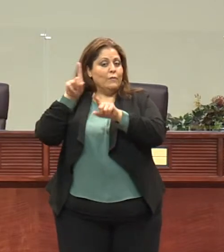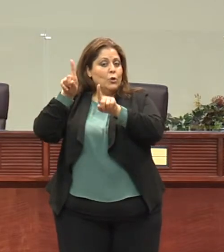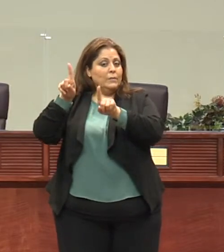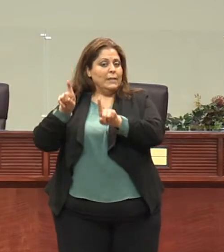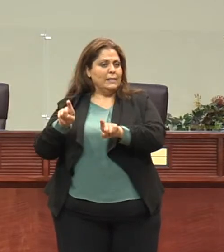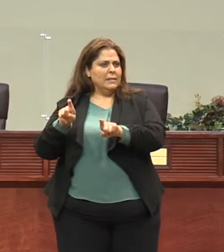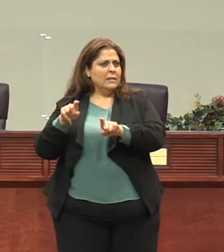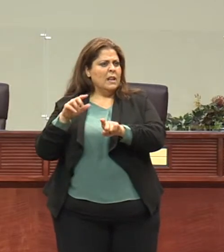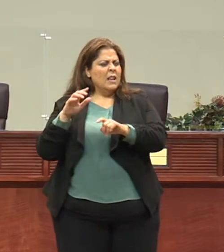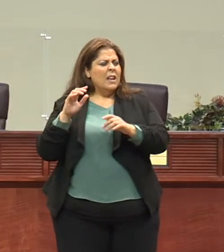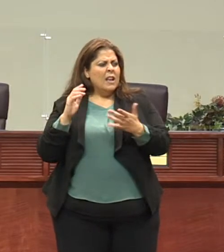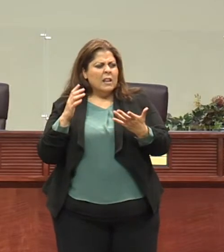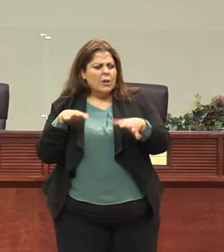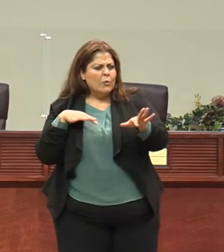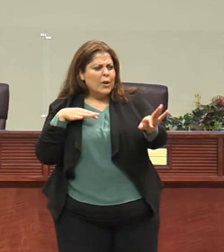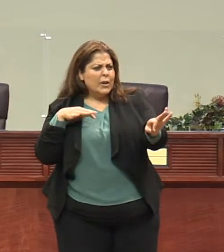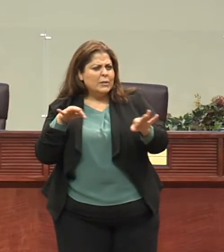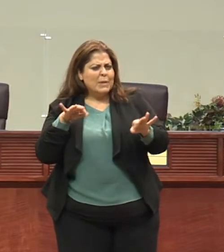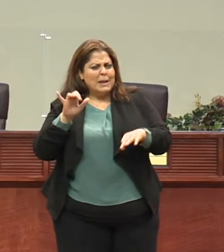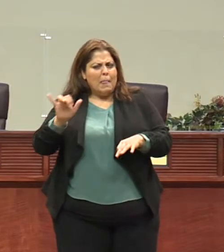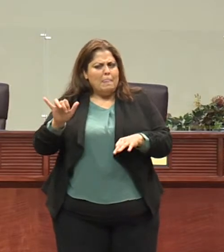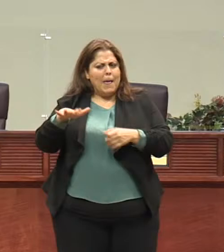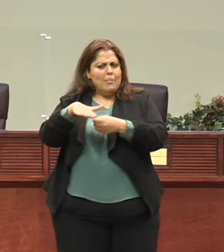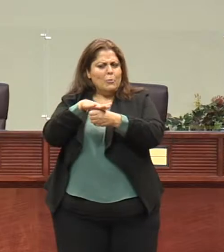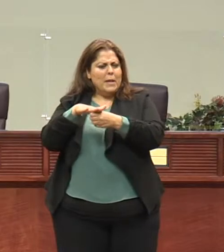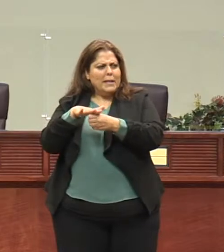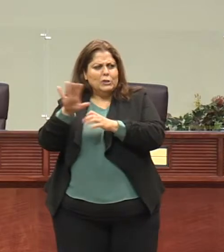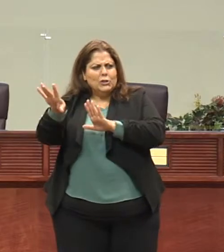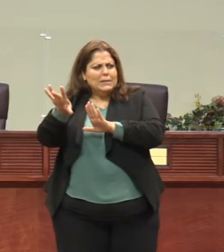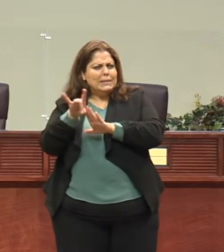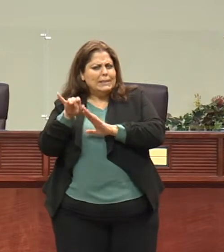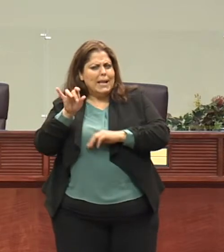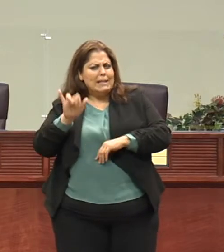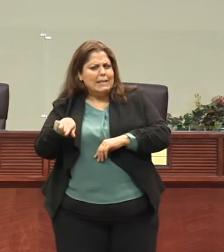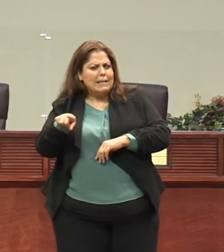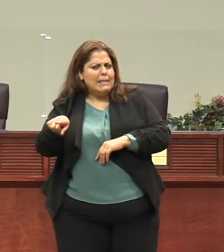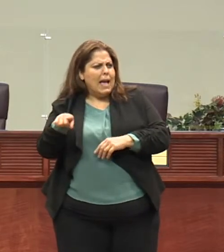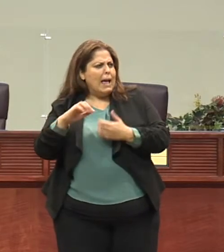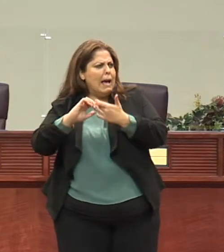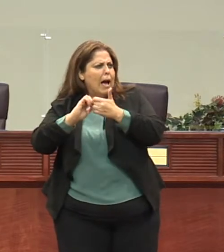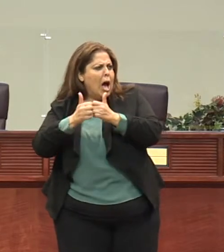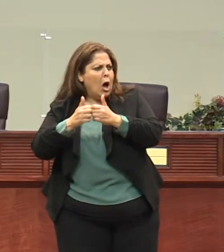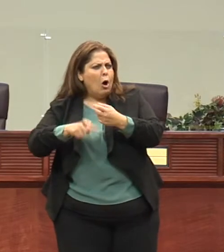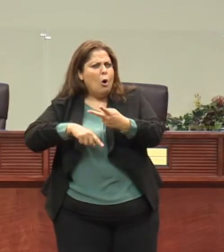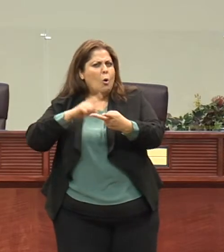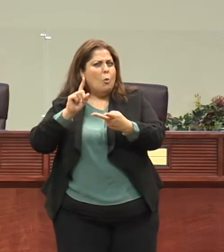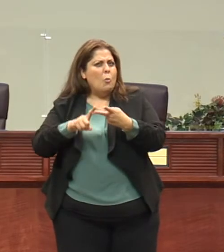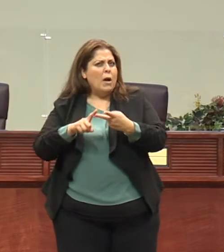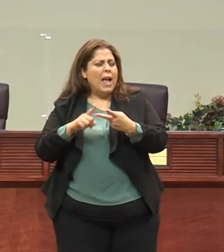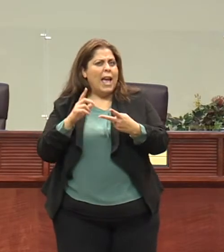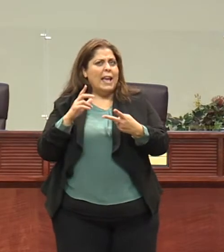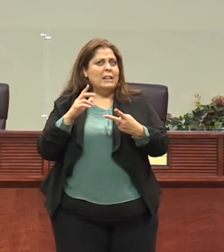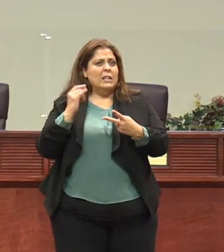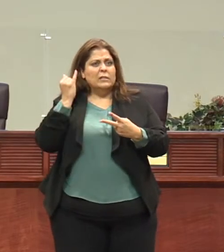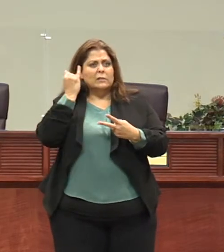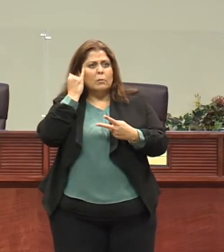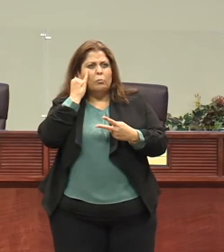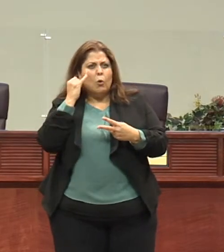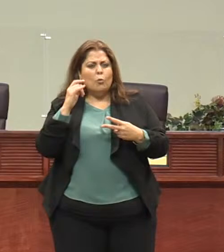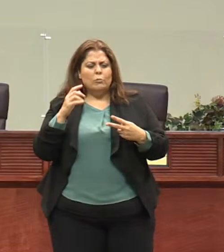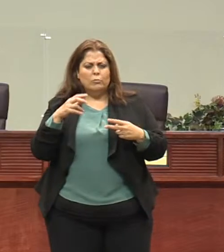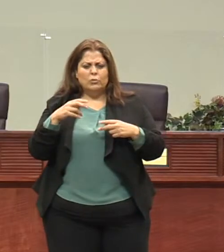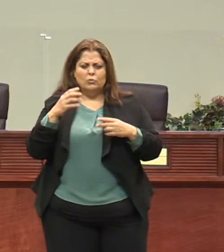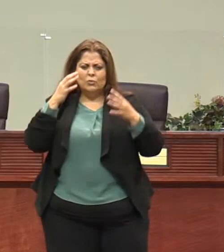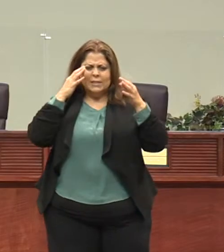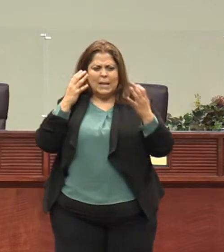explain more of the process of selecting that location? What do you consider when you're picking a location